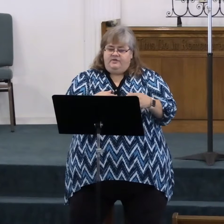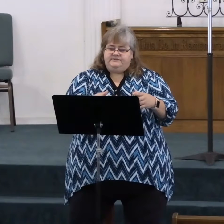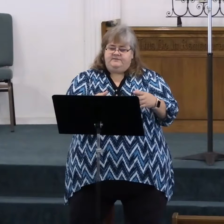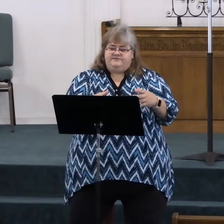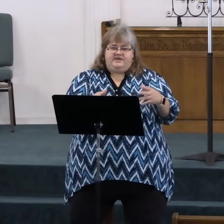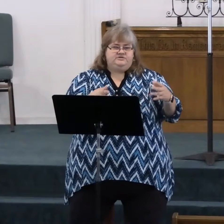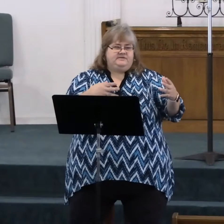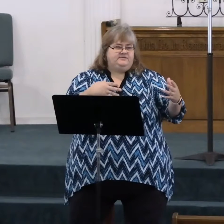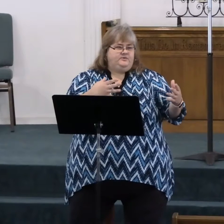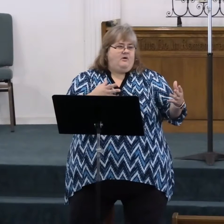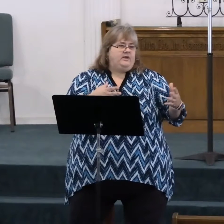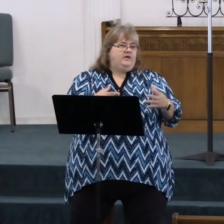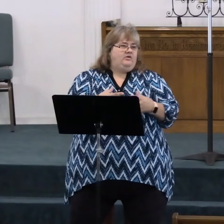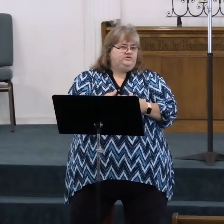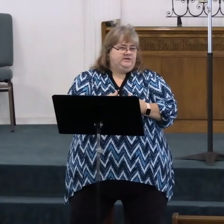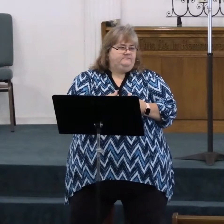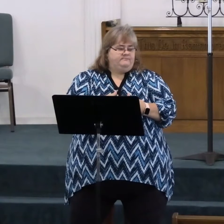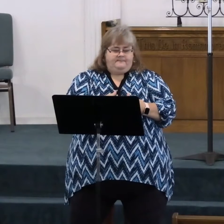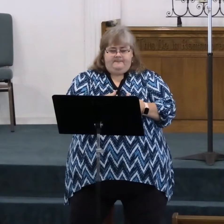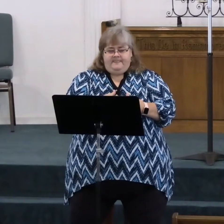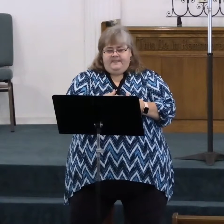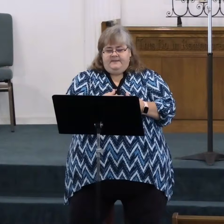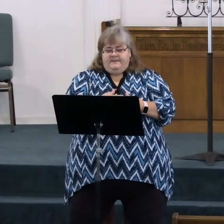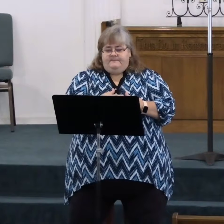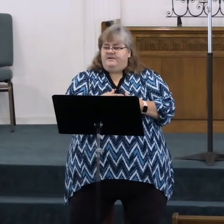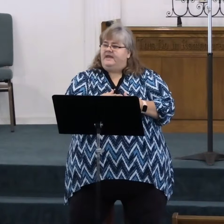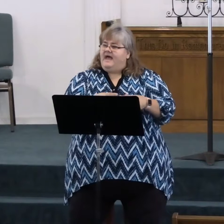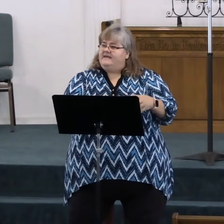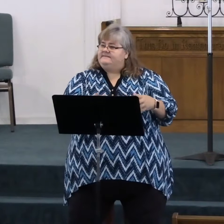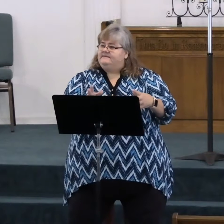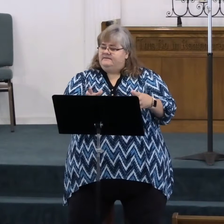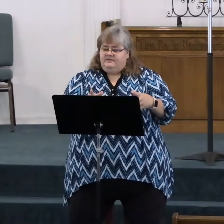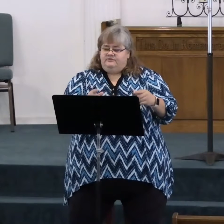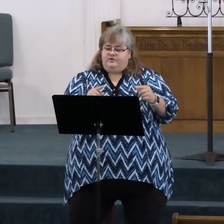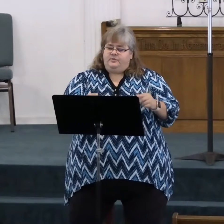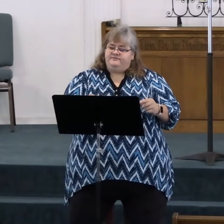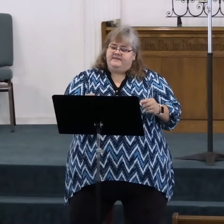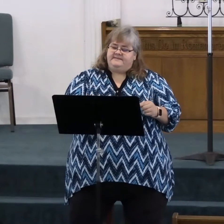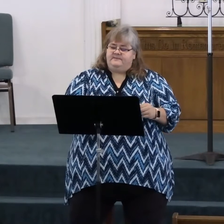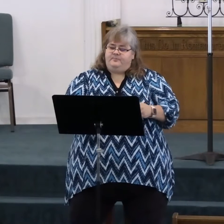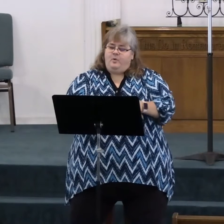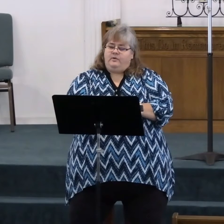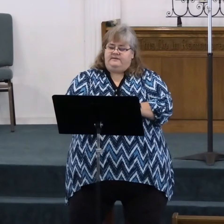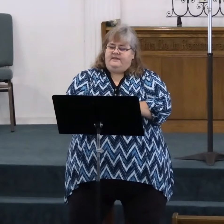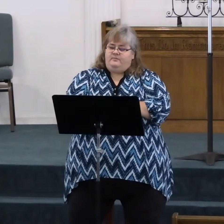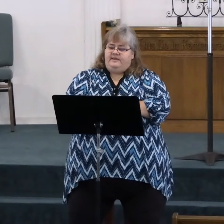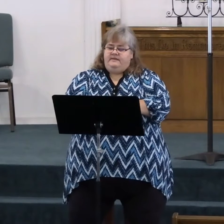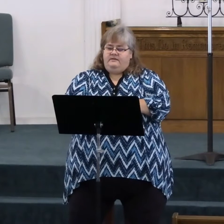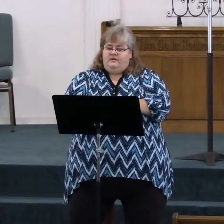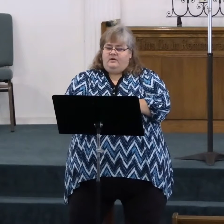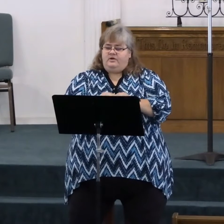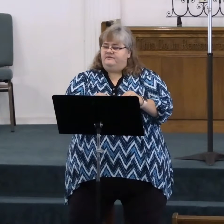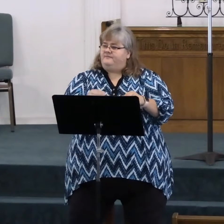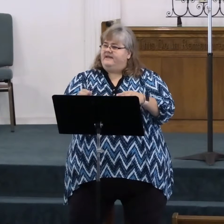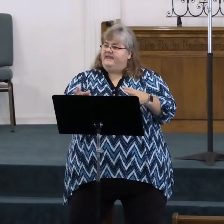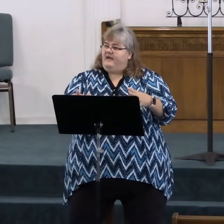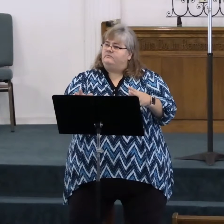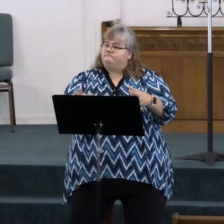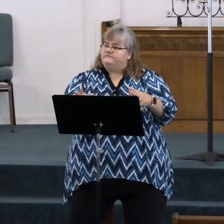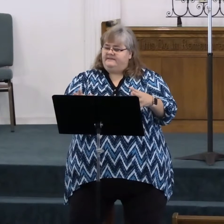other civilizations through archaeology. But guys, there's one thing that's important that we are going to find out